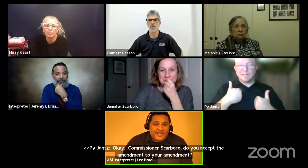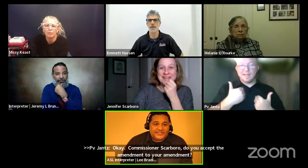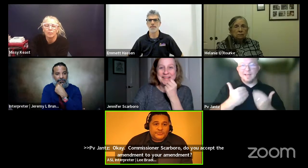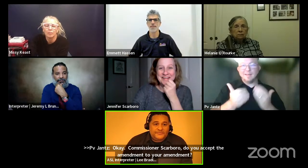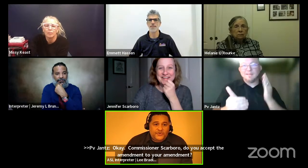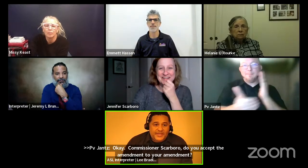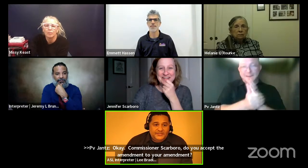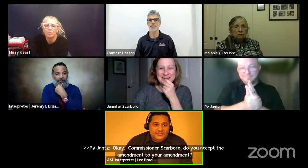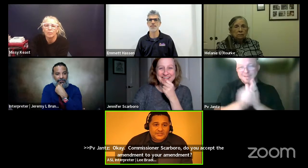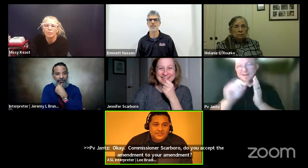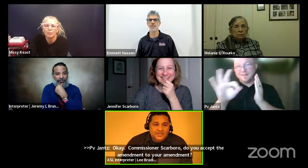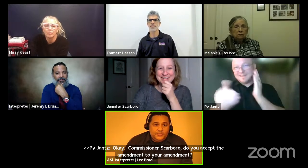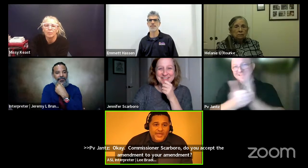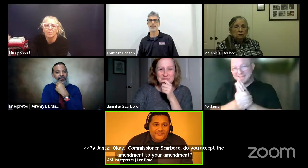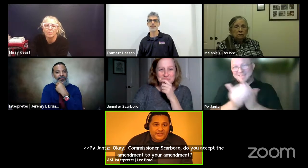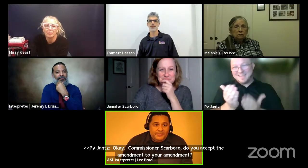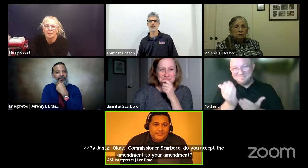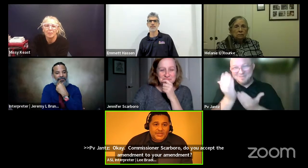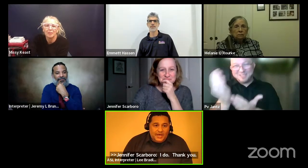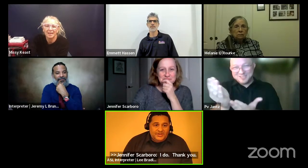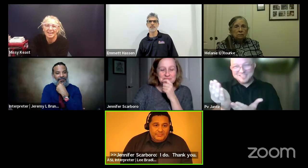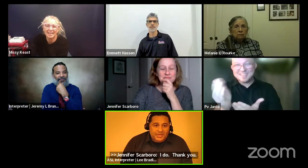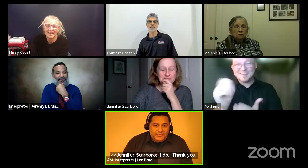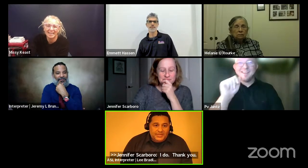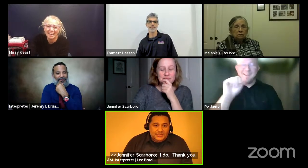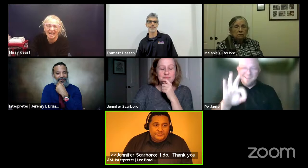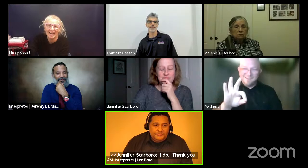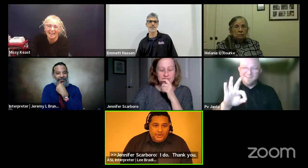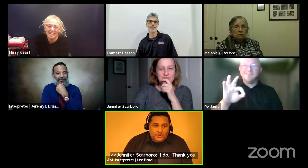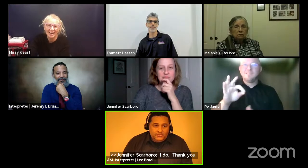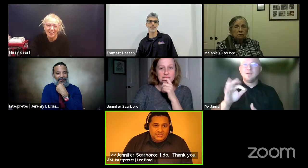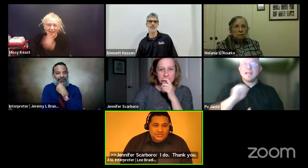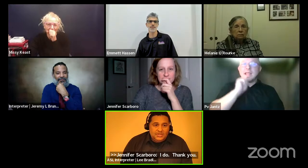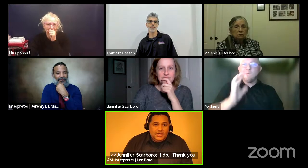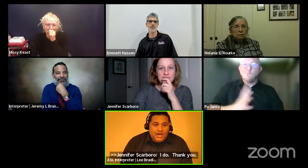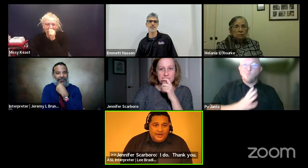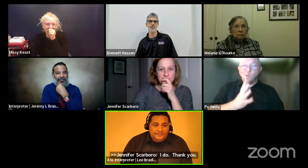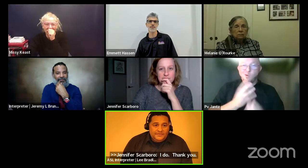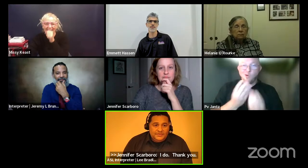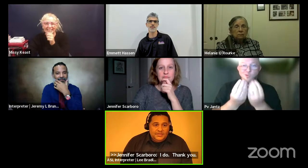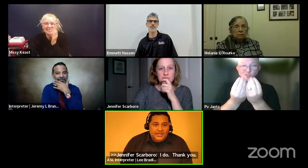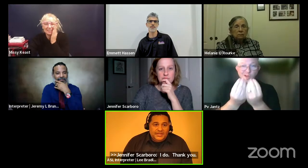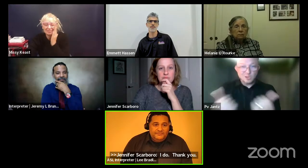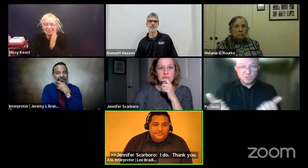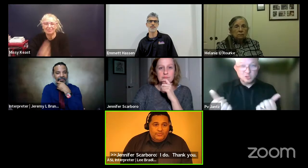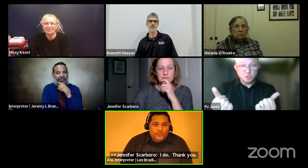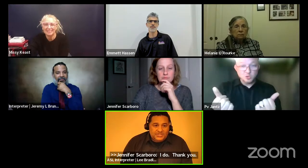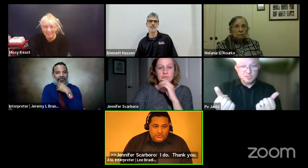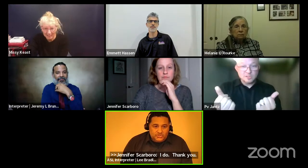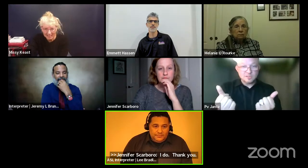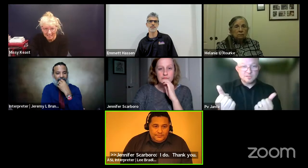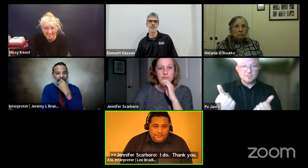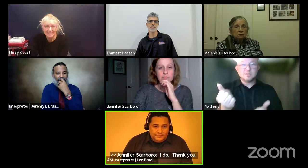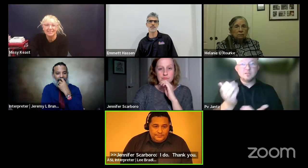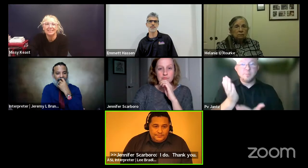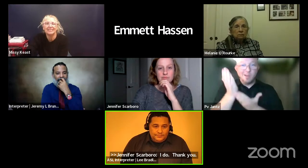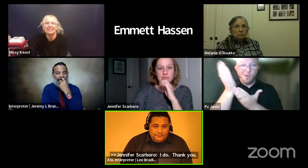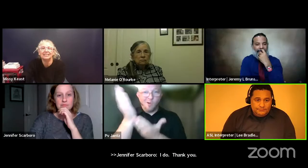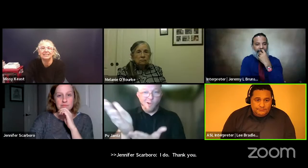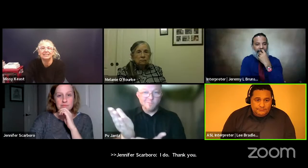Commissioner Jantz, to rephrase, we have an amendment proposed of an informal resolution